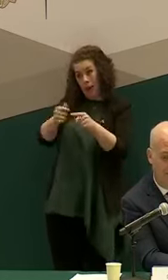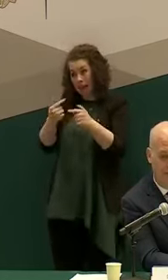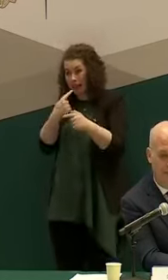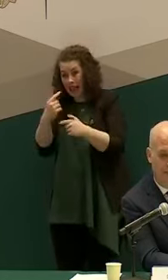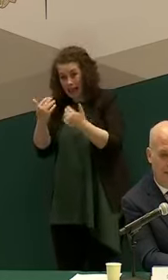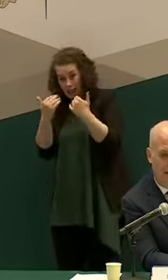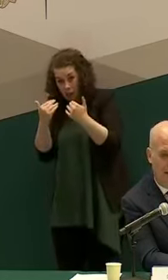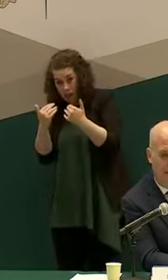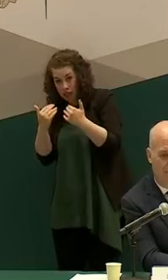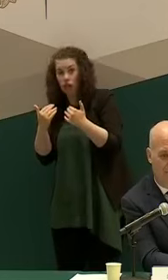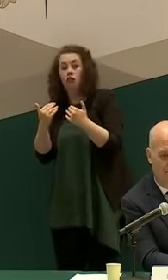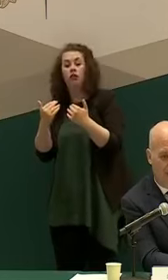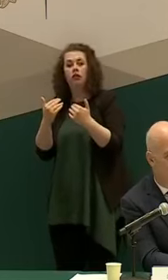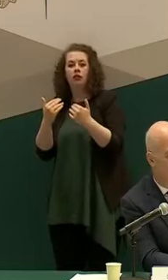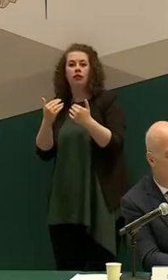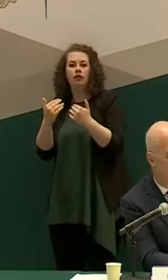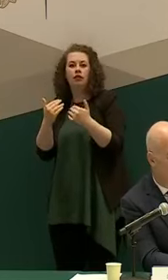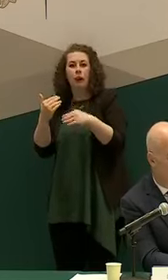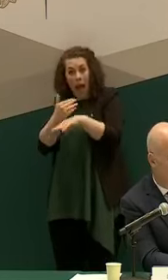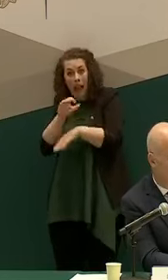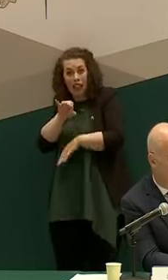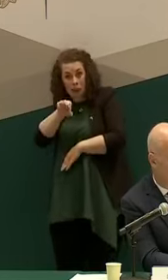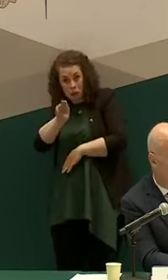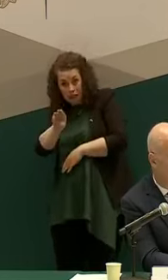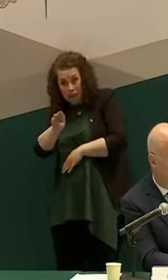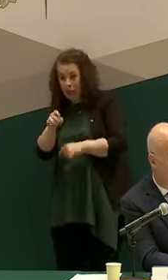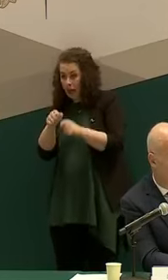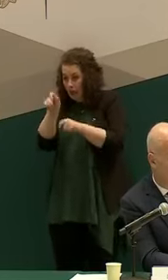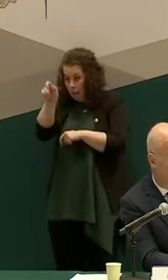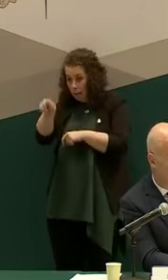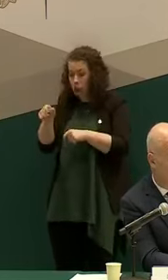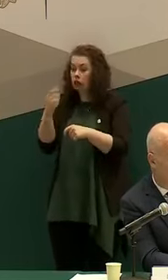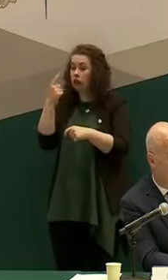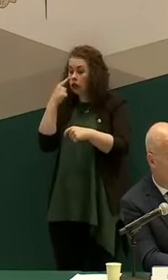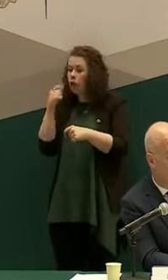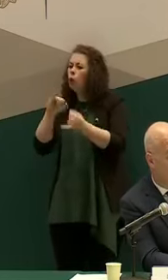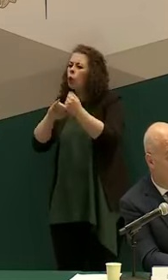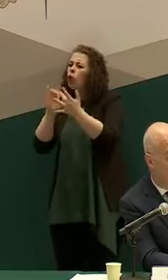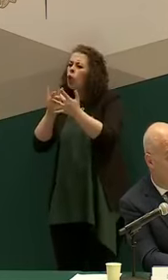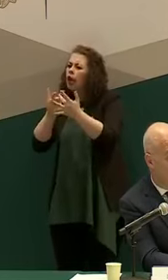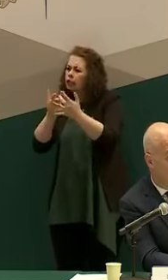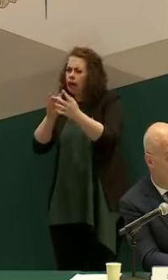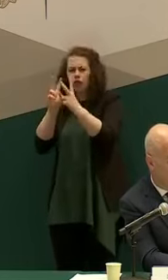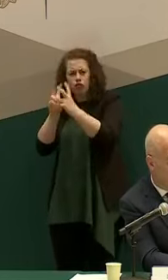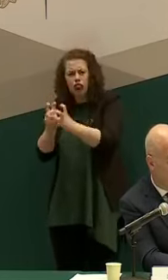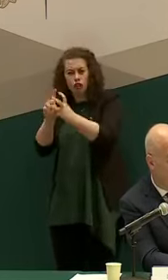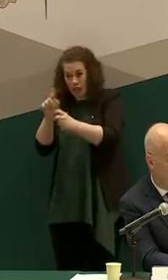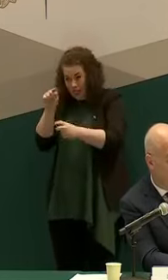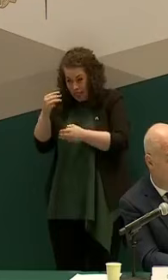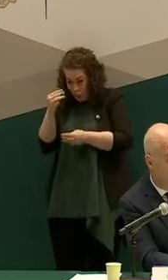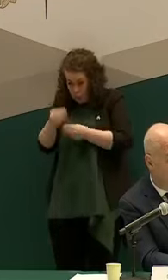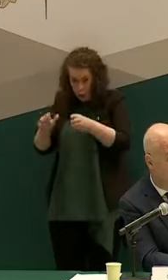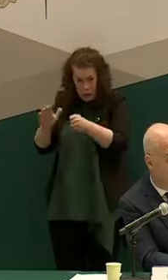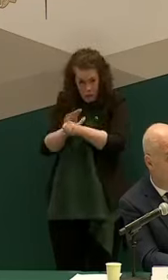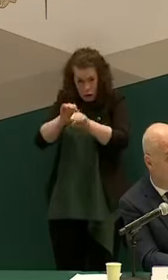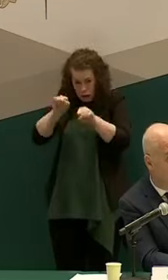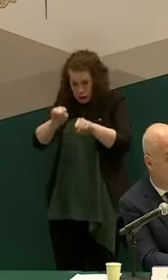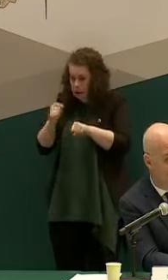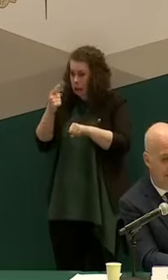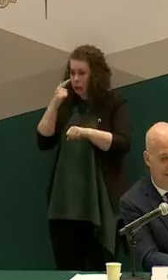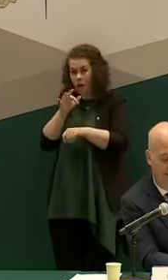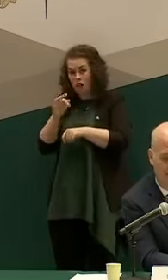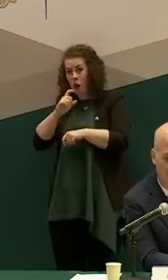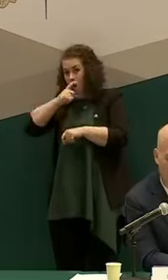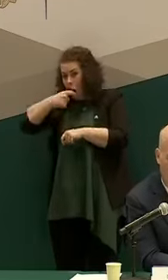clinician, through that individual being the subject then of contact tracing, and for that contact tracing to be active in its follow-up, and for those